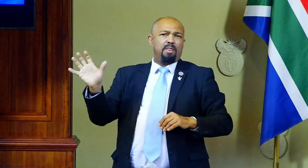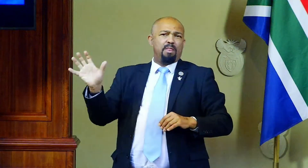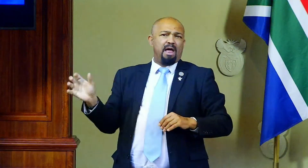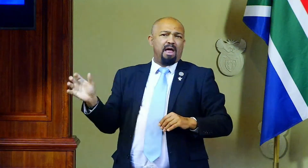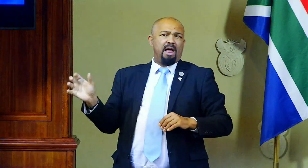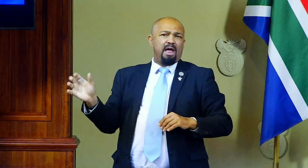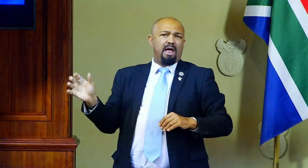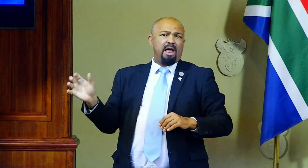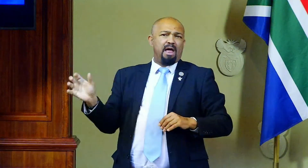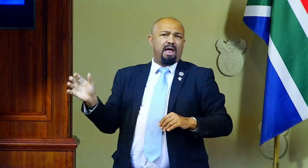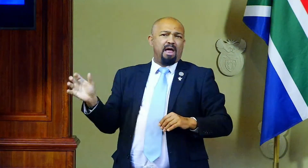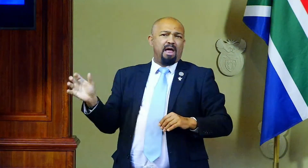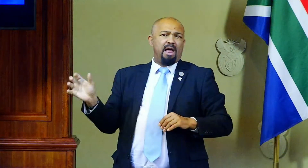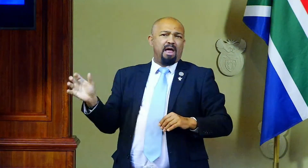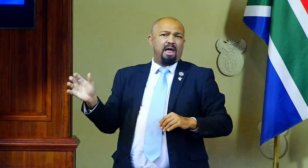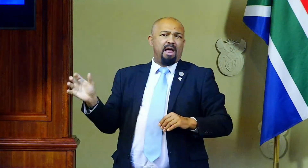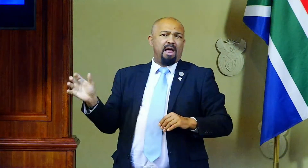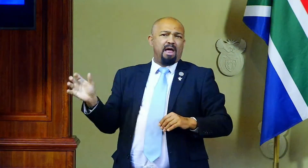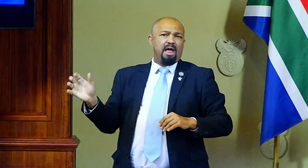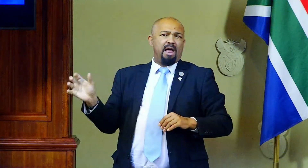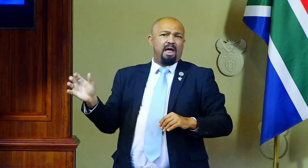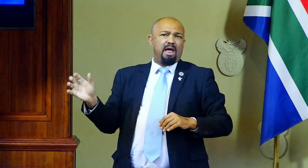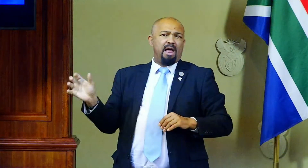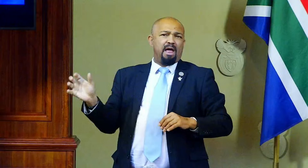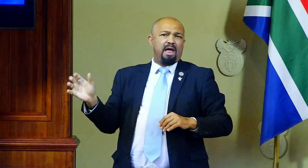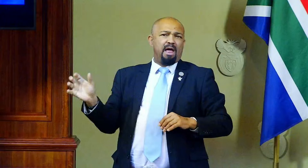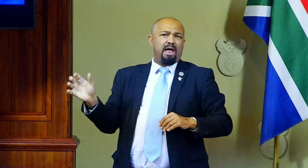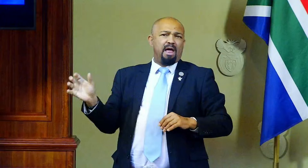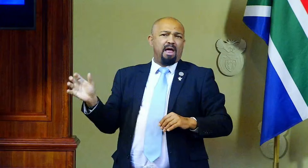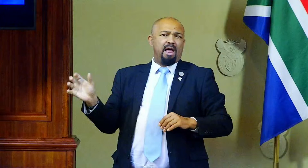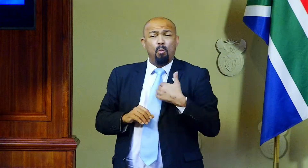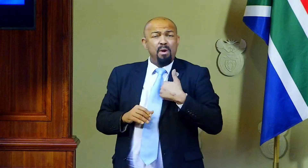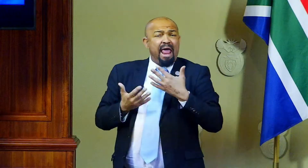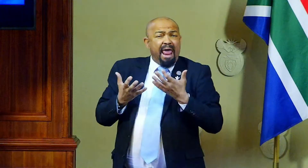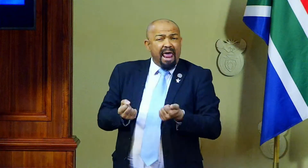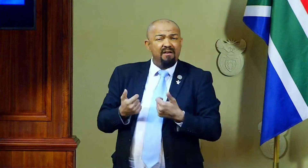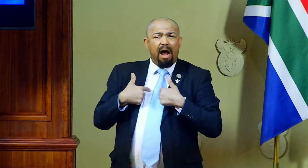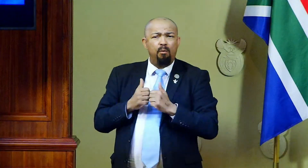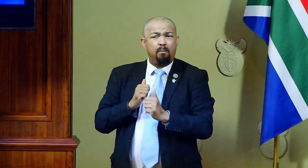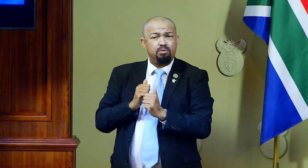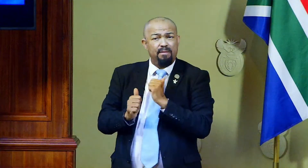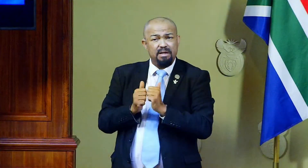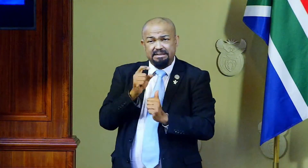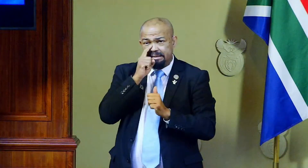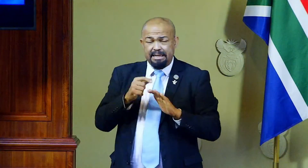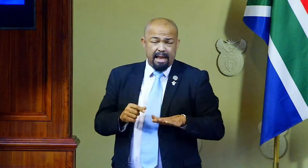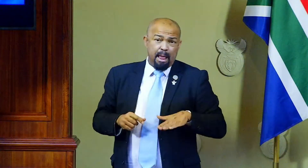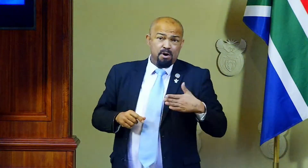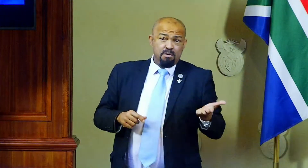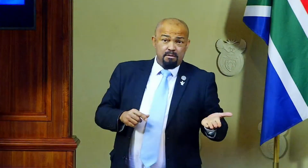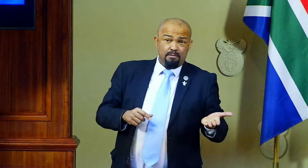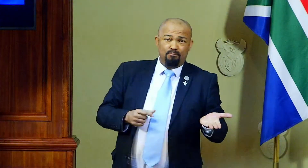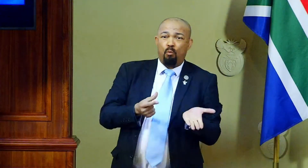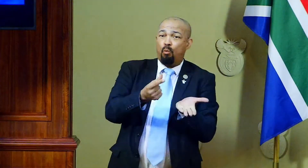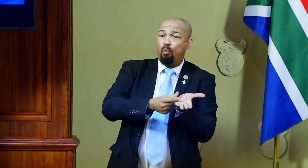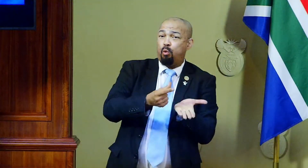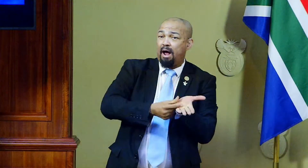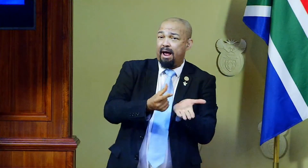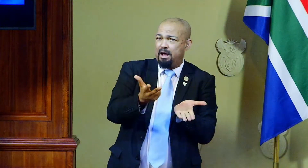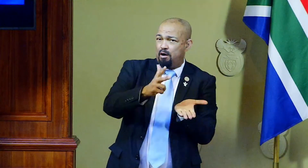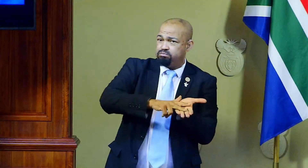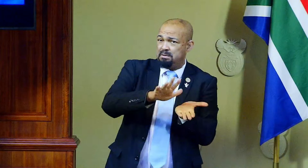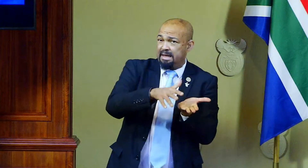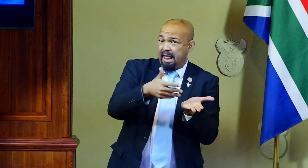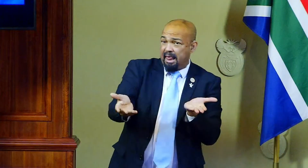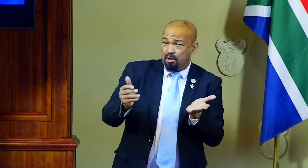countries present, and I told them that our language will soon be official. And we have our brothers